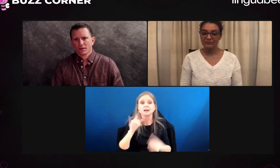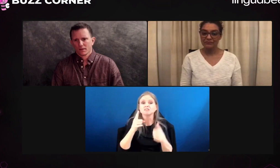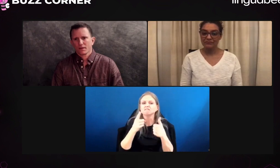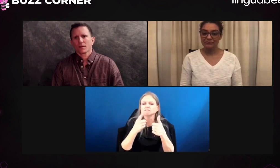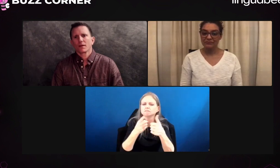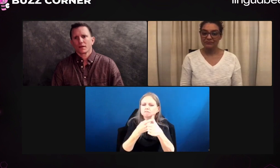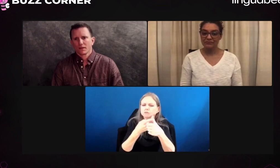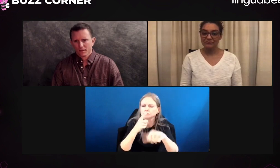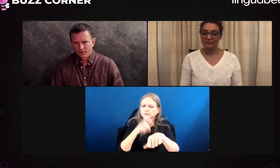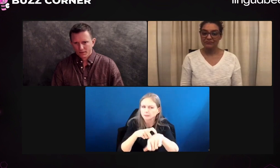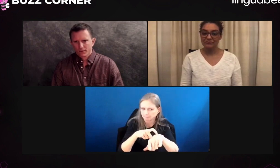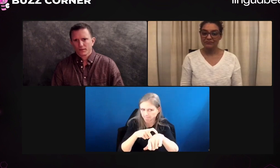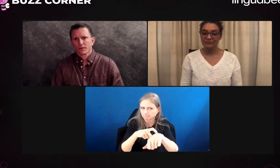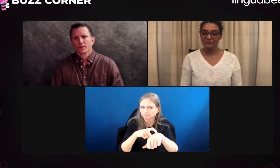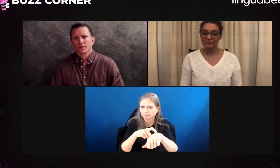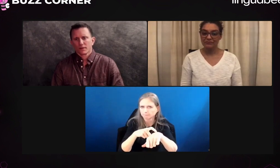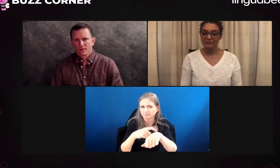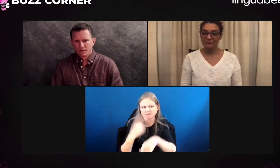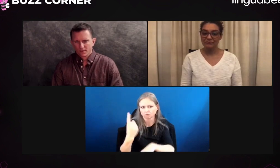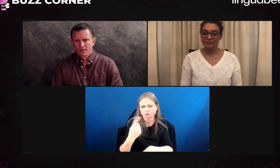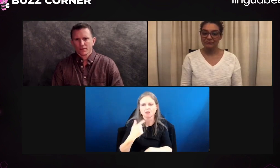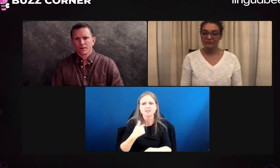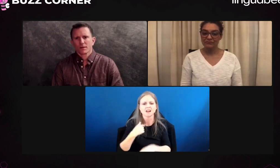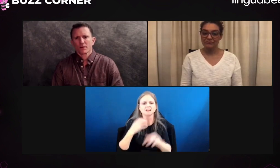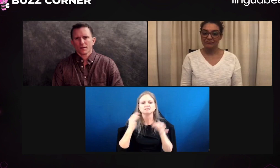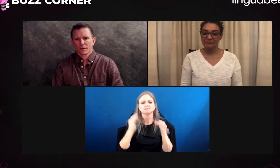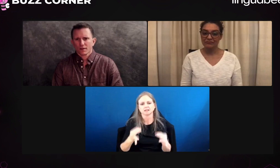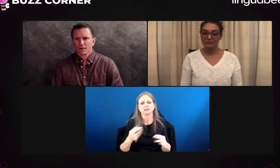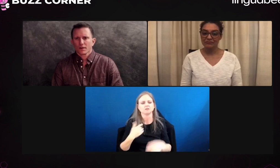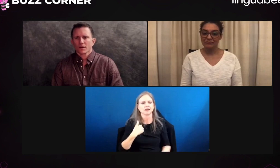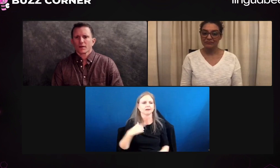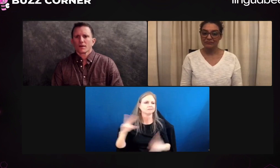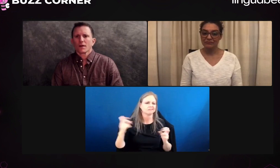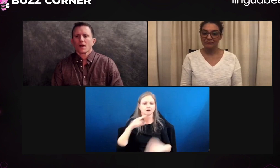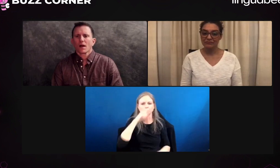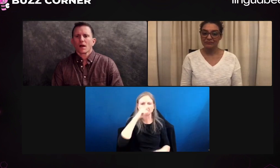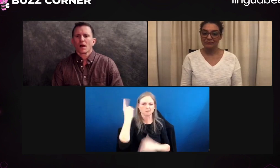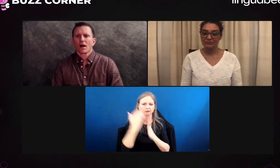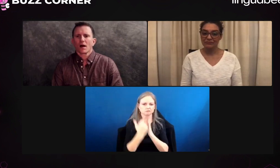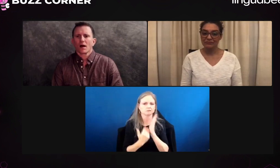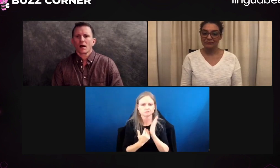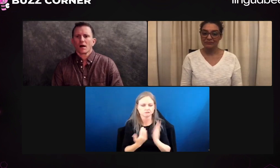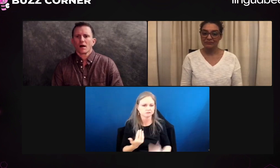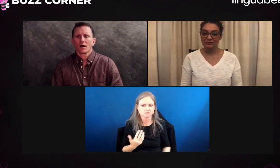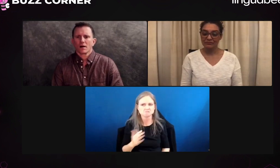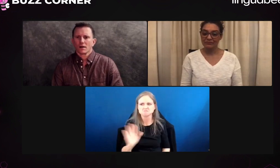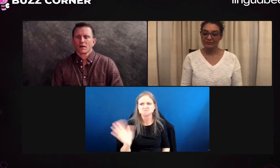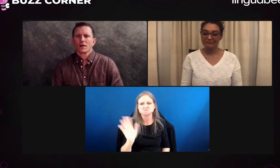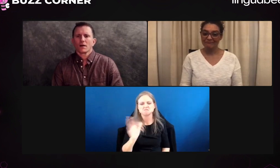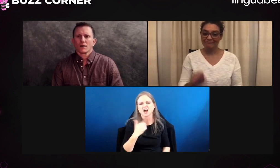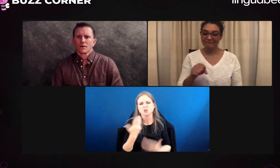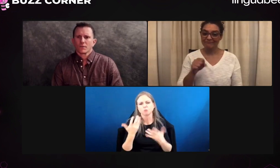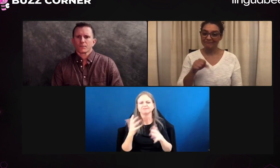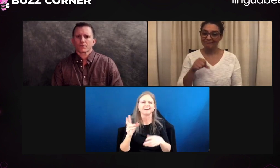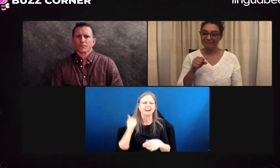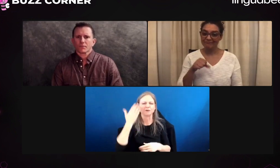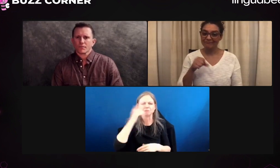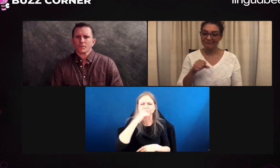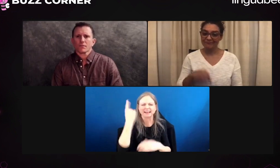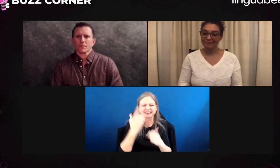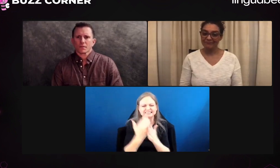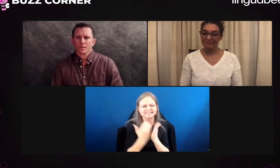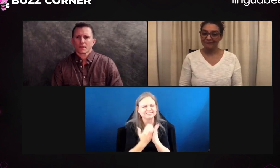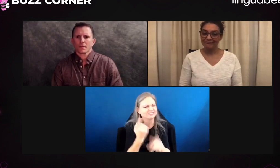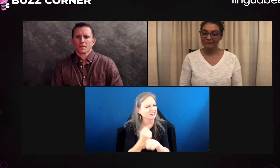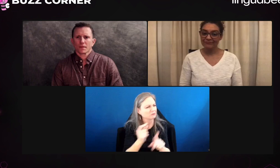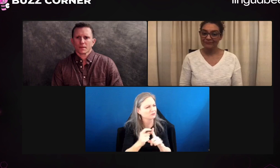to send that interpreter back to me. This was my initial experience. And I decided that interpreter was going